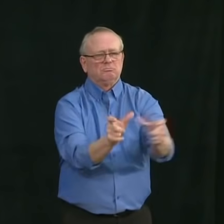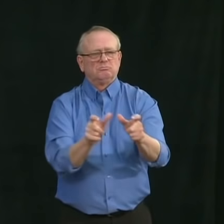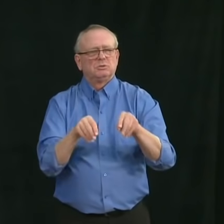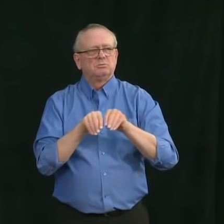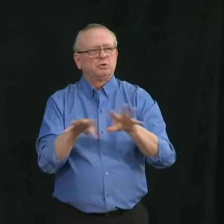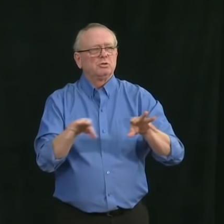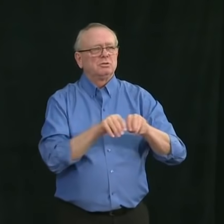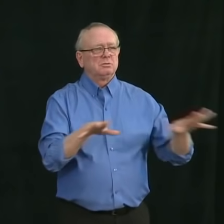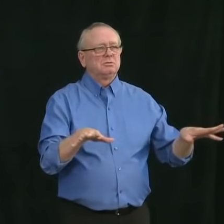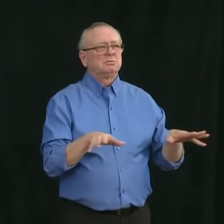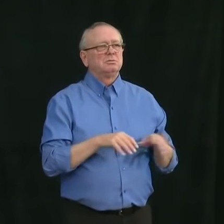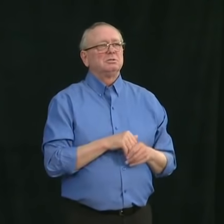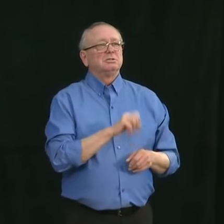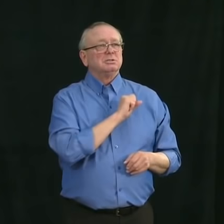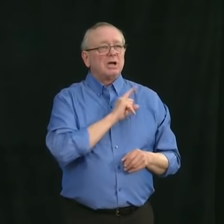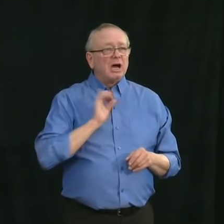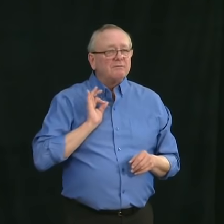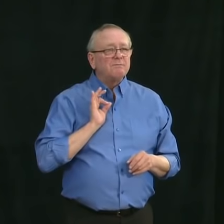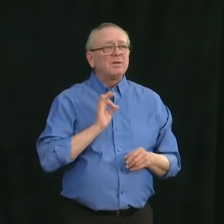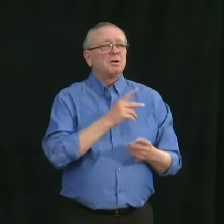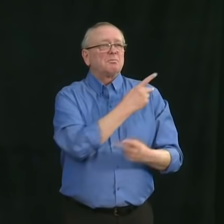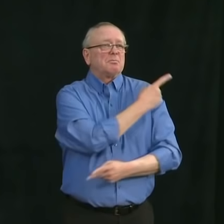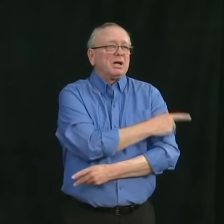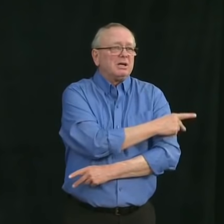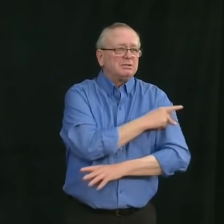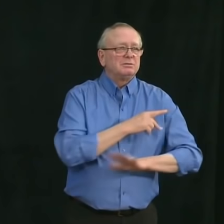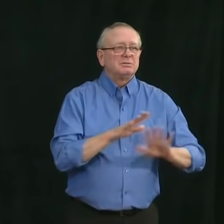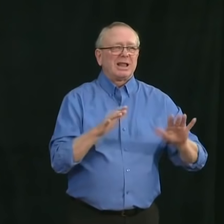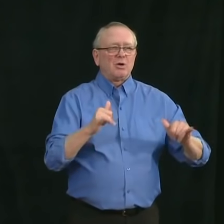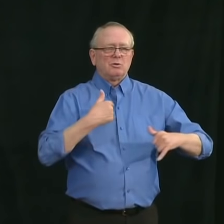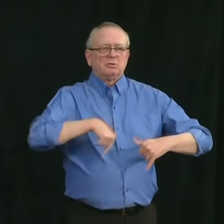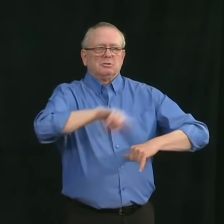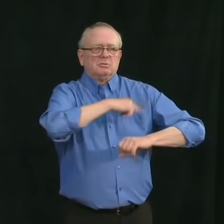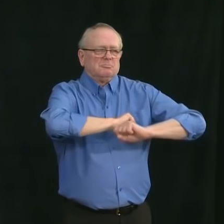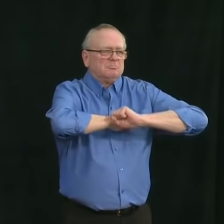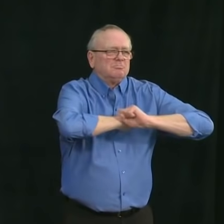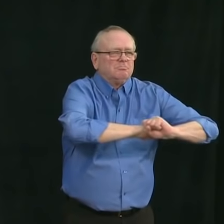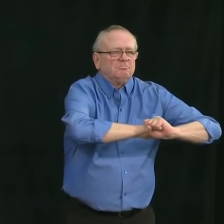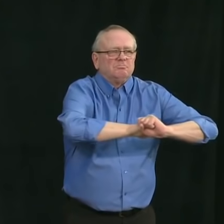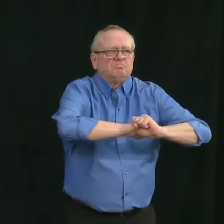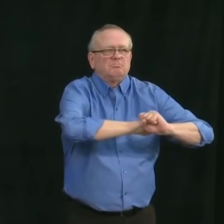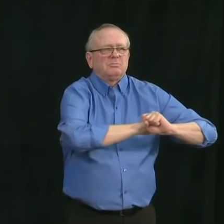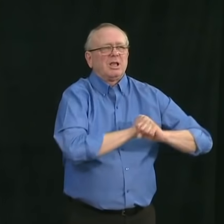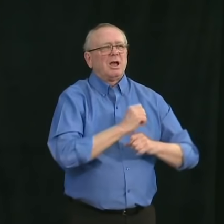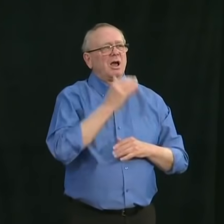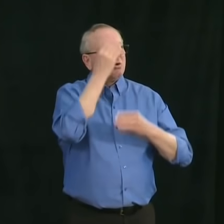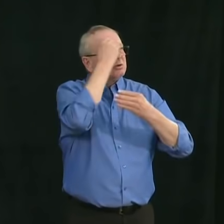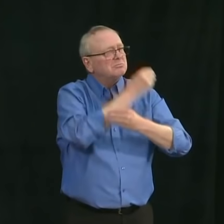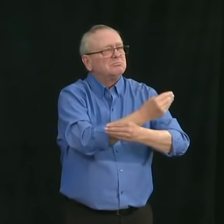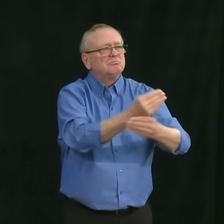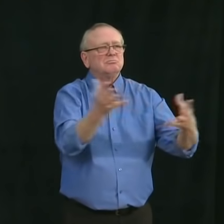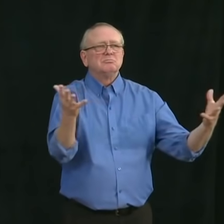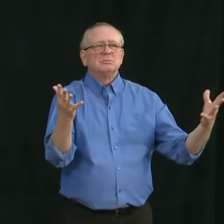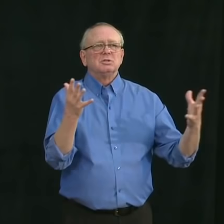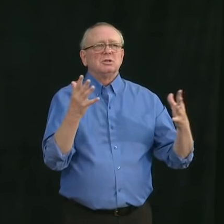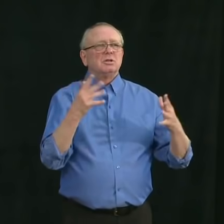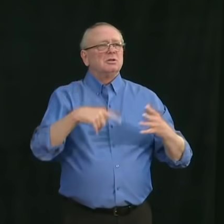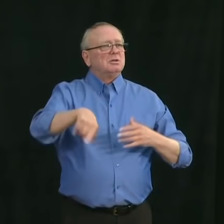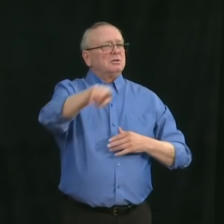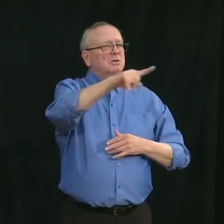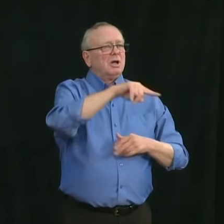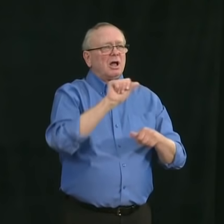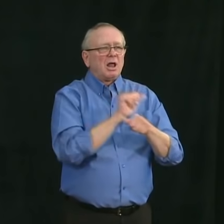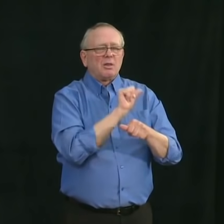these situations so Albertans know we are sharing information as soon as we have it. This means that numbers may change over the